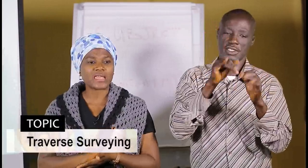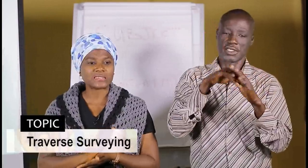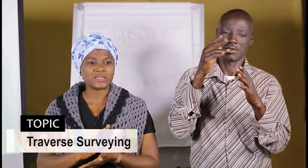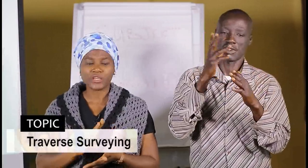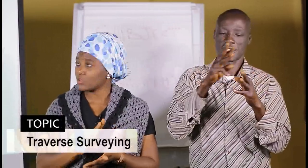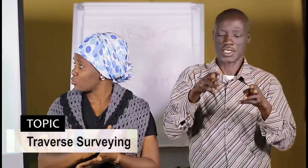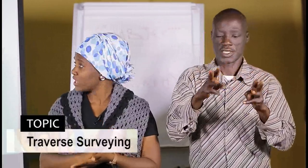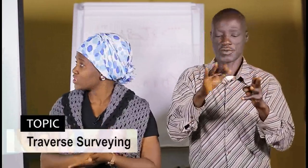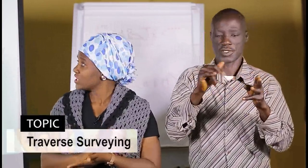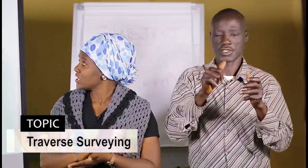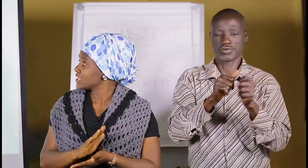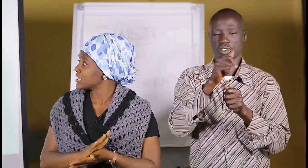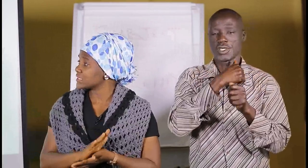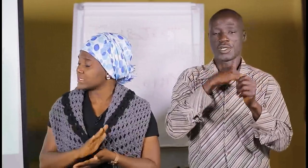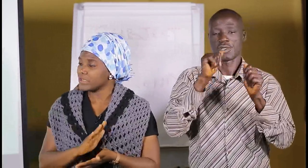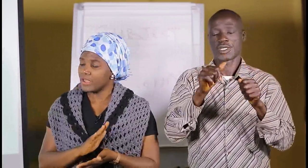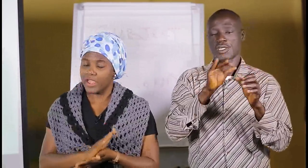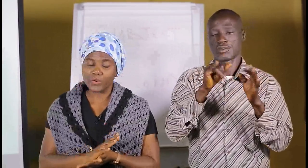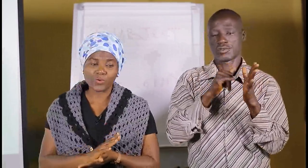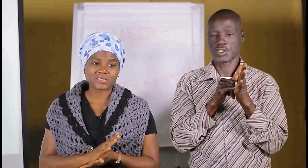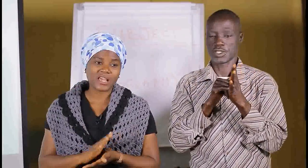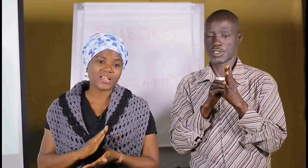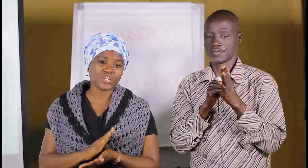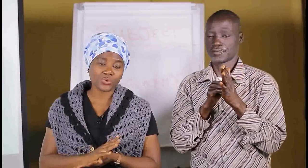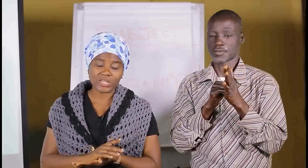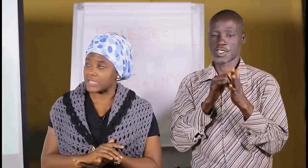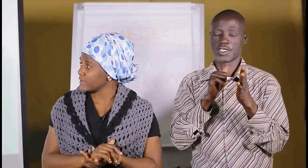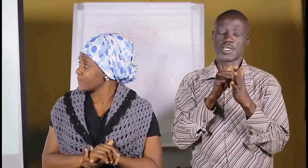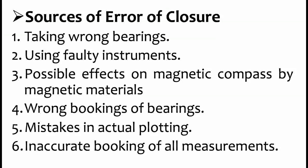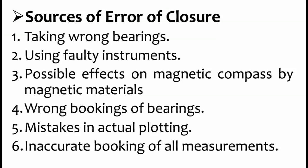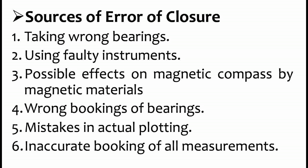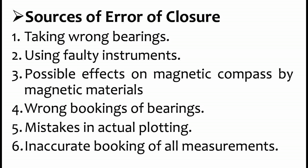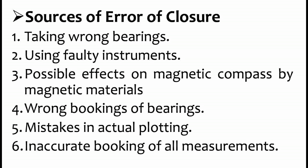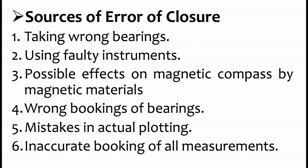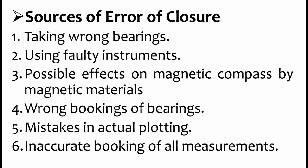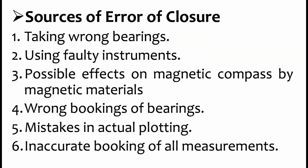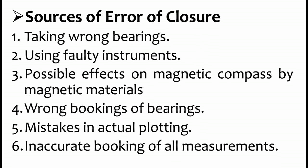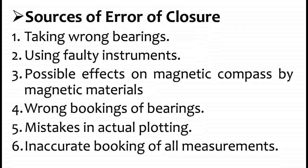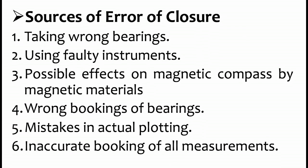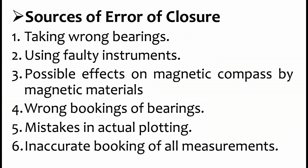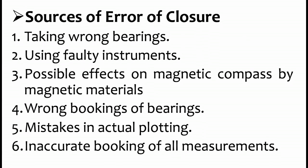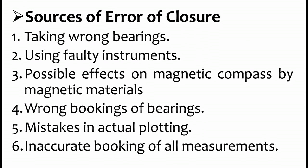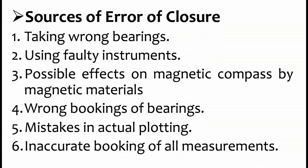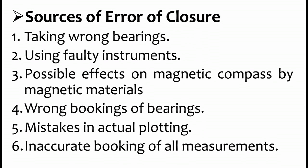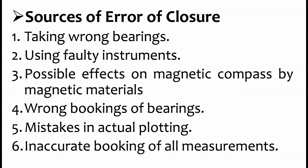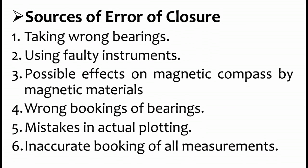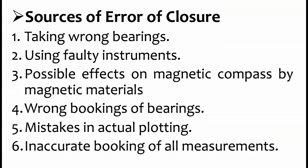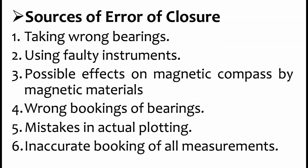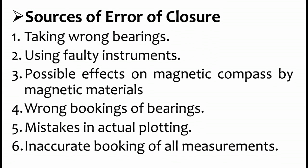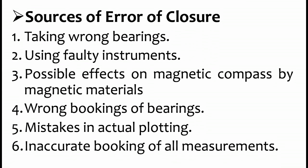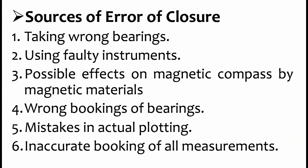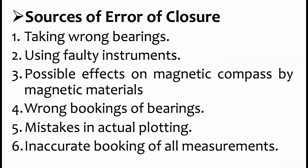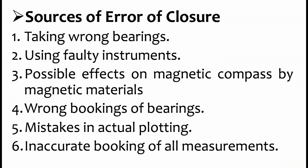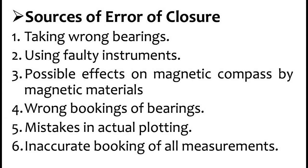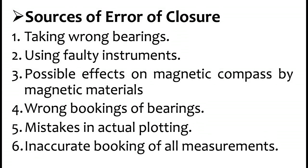are ways in which these errors are generated. We said they include taking the wrong